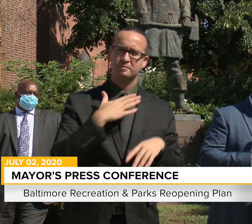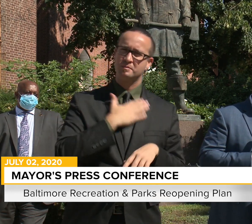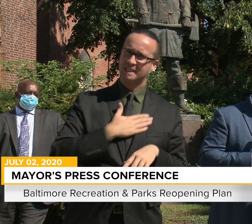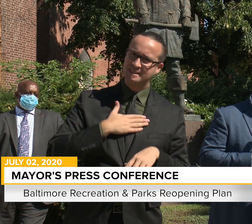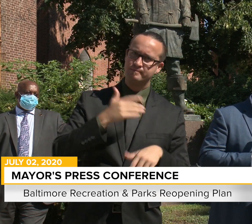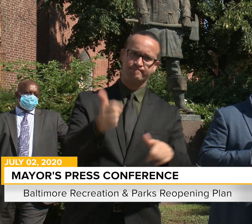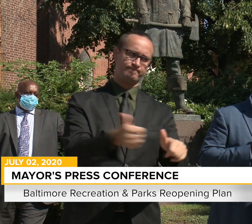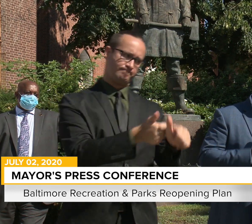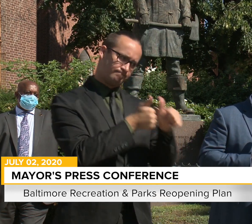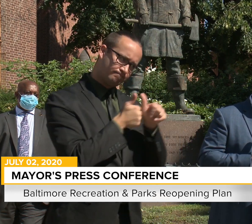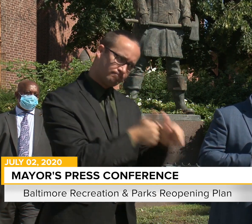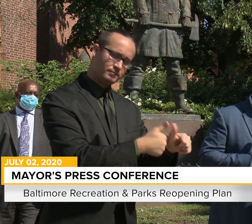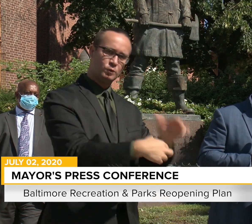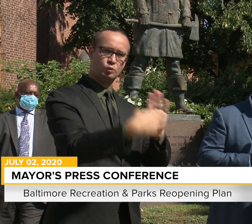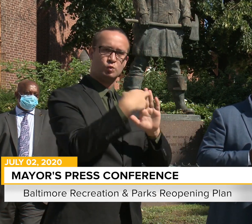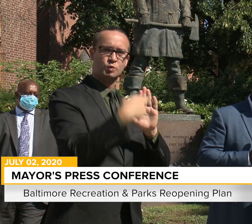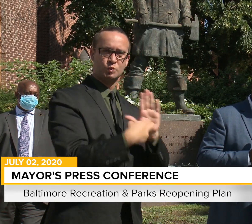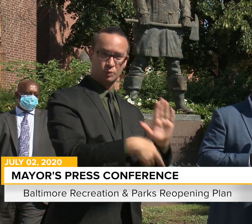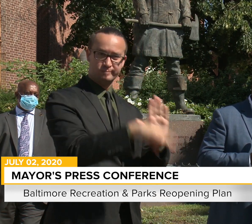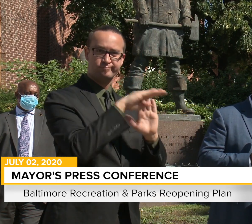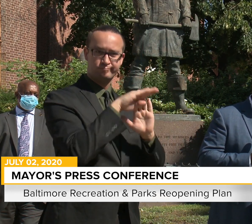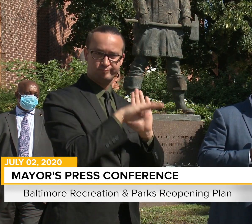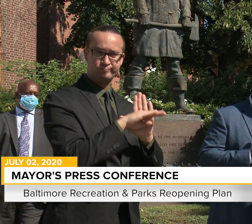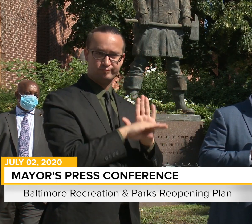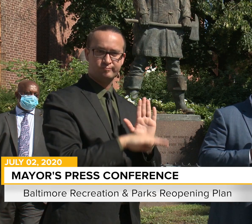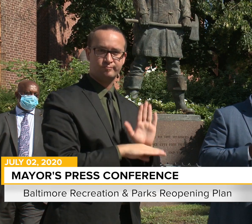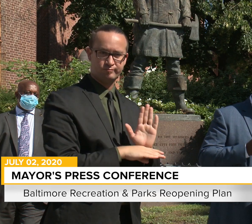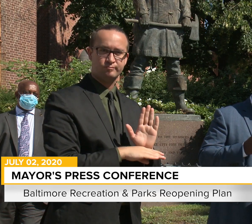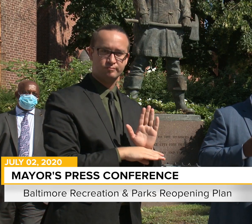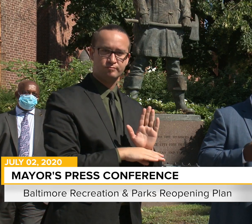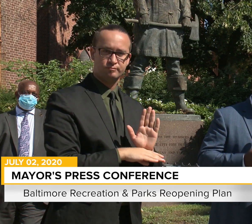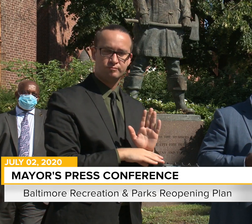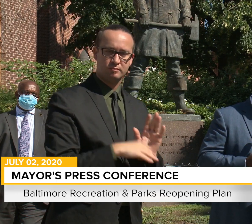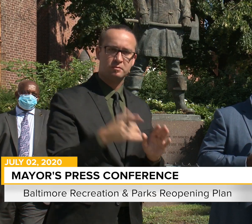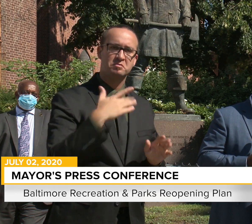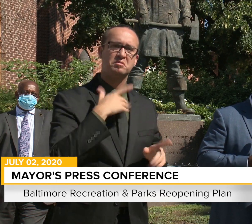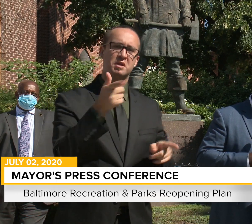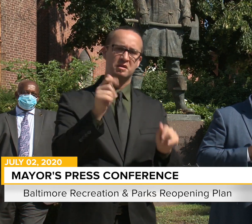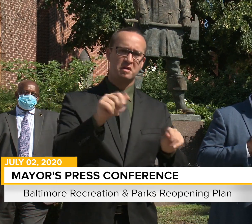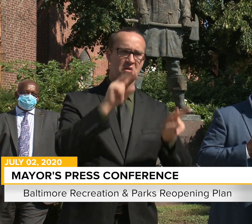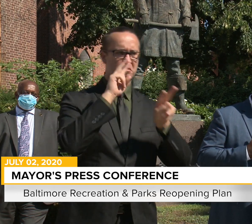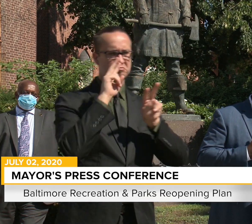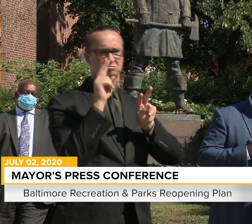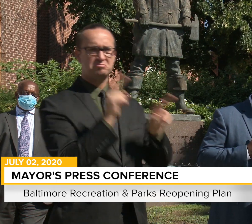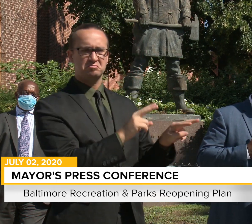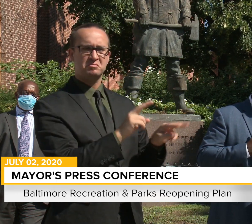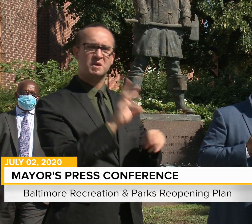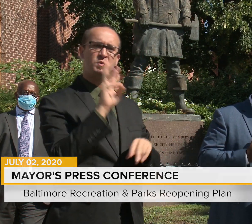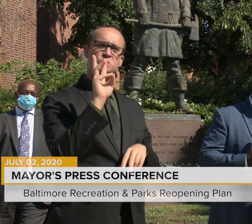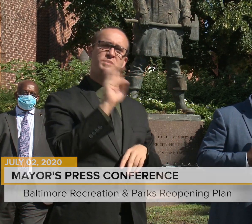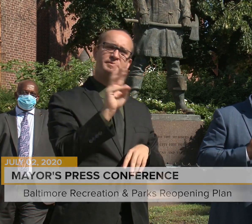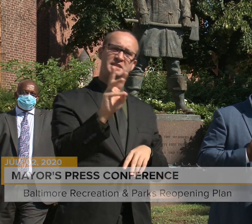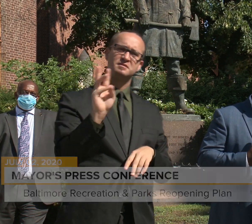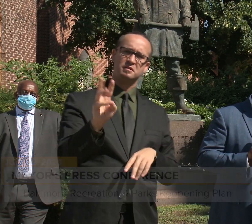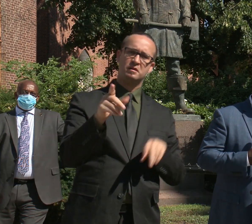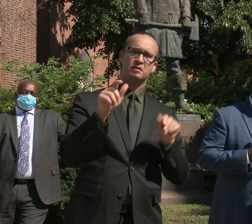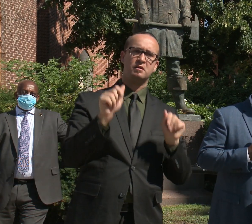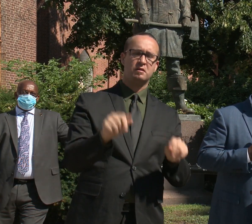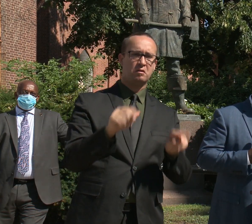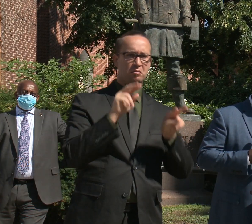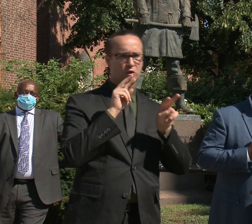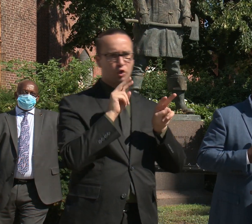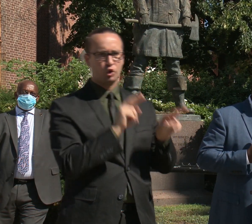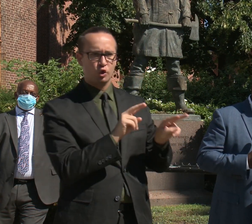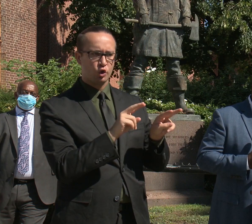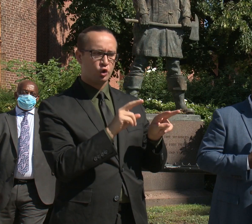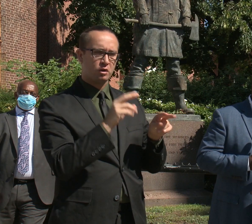And I will close with a website that you can find all this information, as well as information about permits that maybe people are interested in, athletic fields and those things. You can